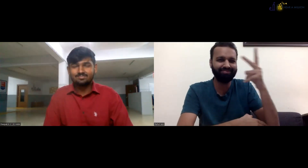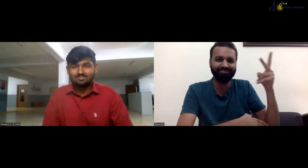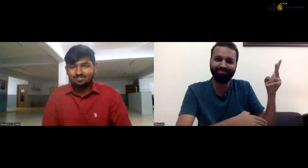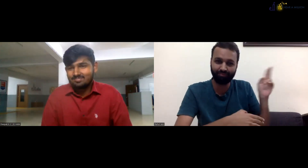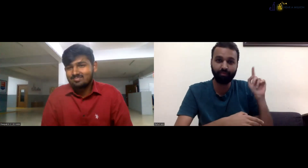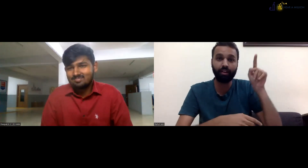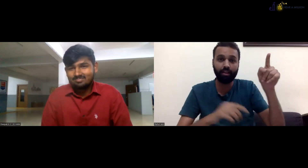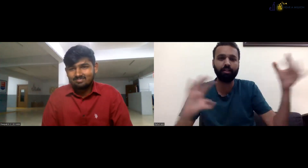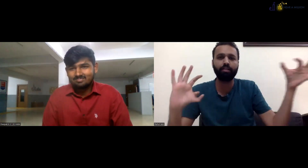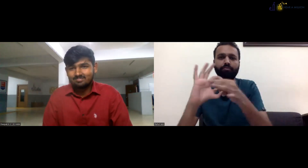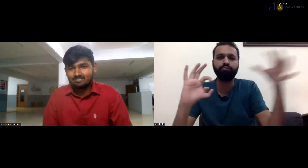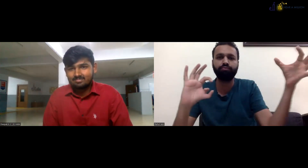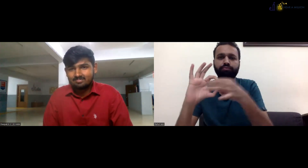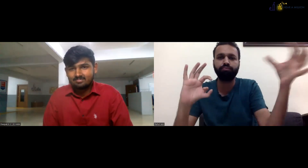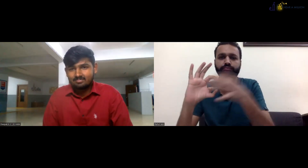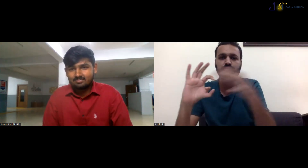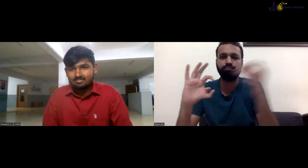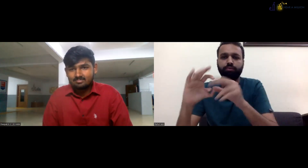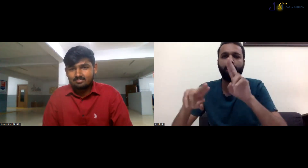connected to the various embassies of